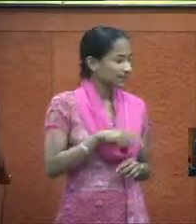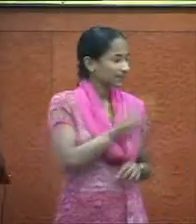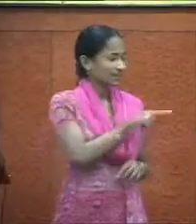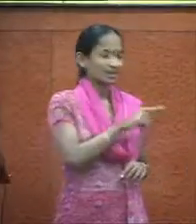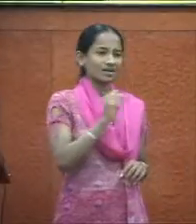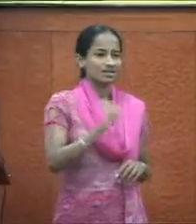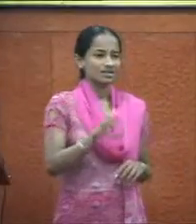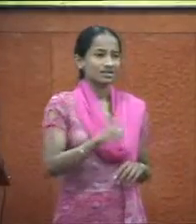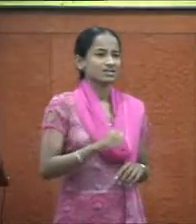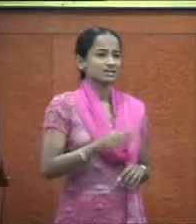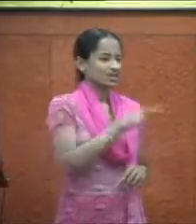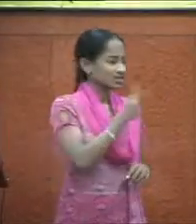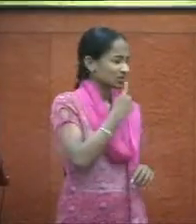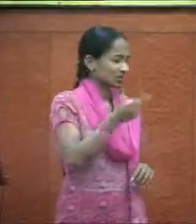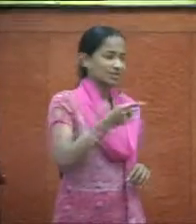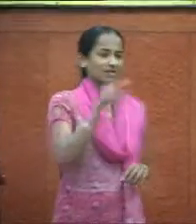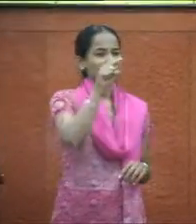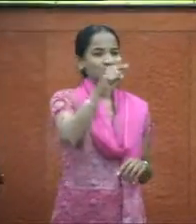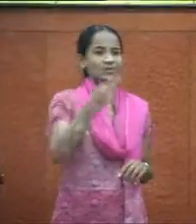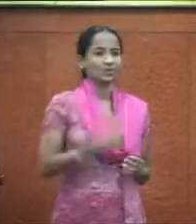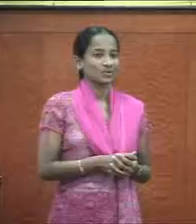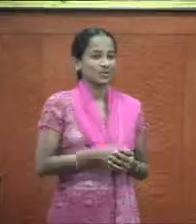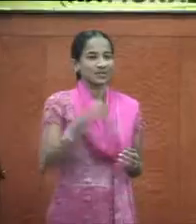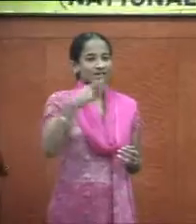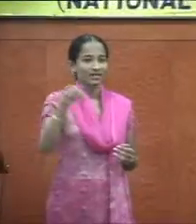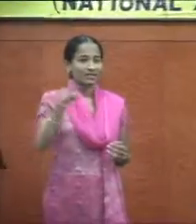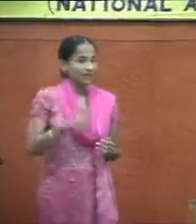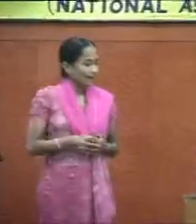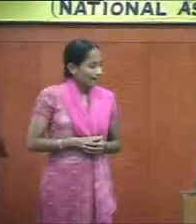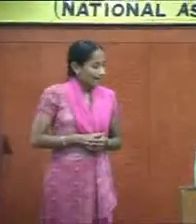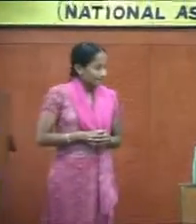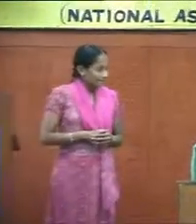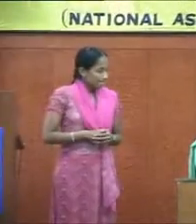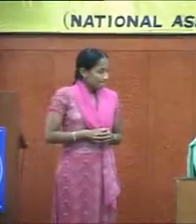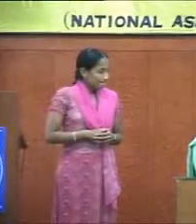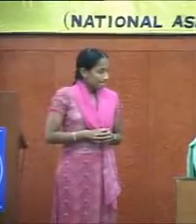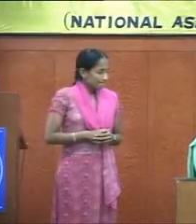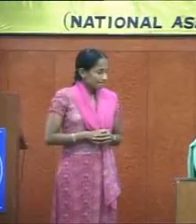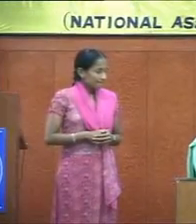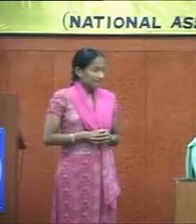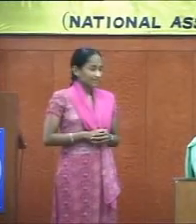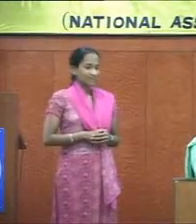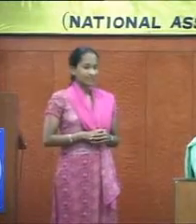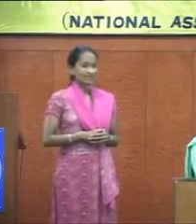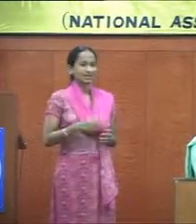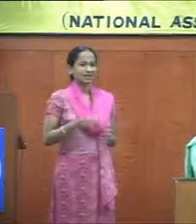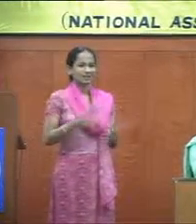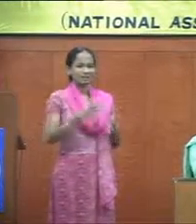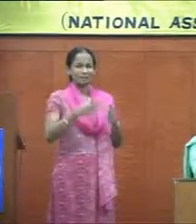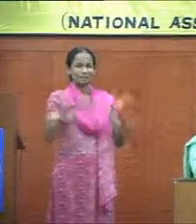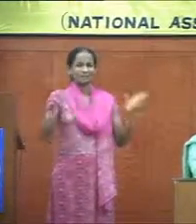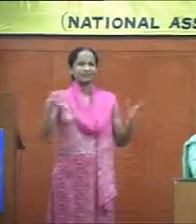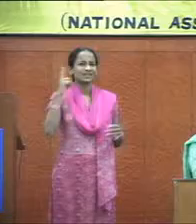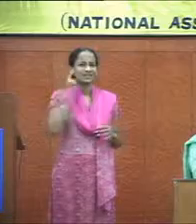Yeah, the issue you have raised is absolutely right. And a lot of noise, you